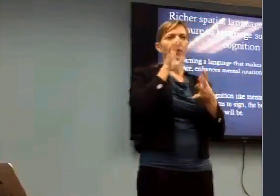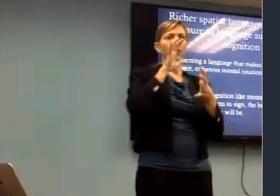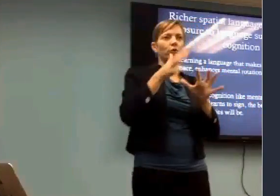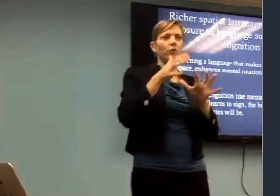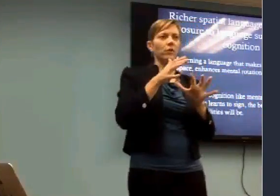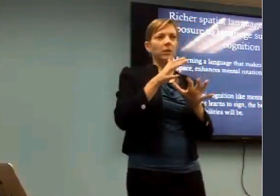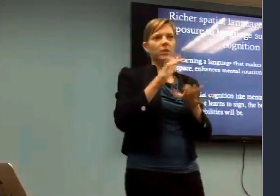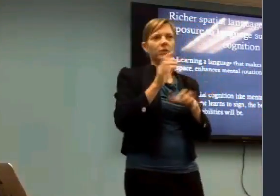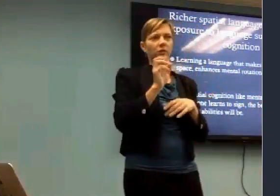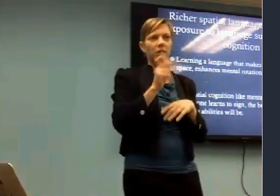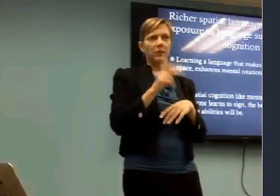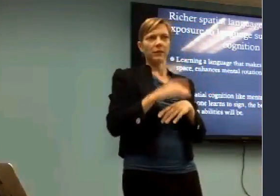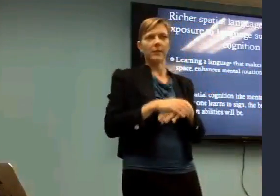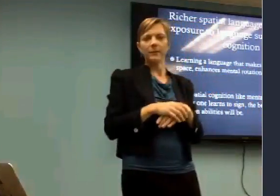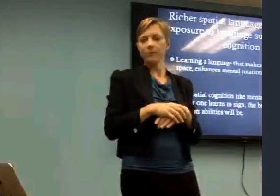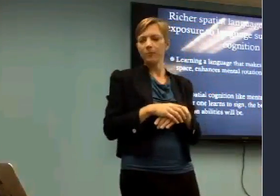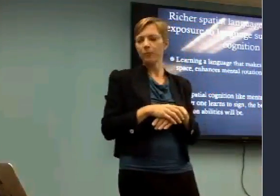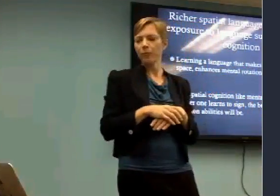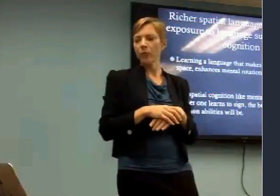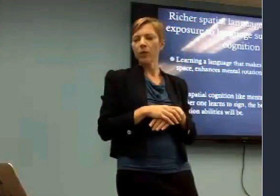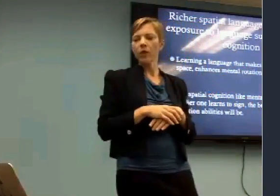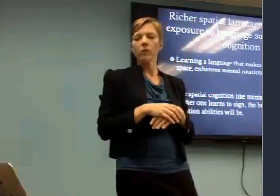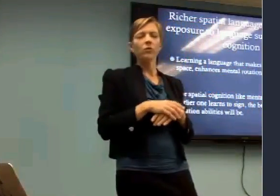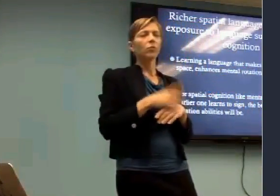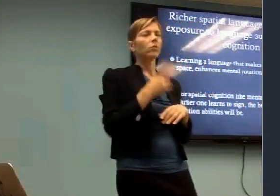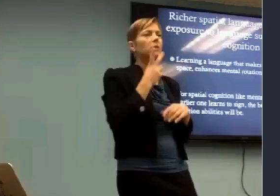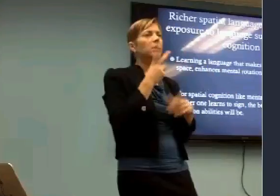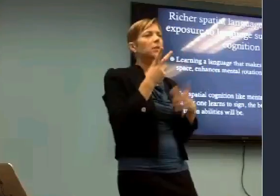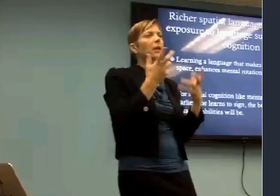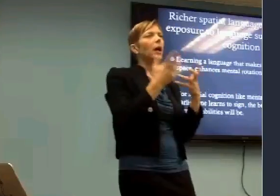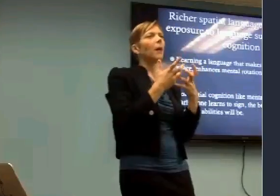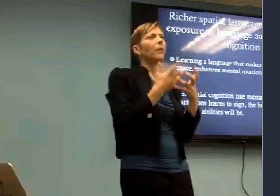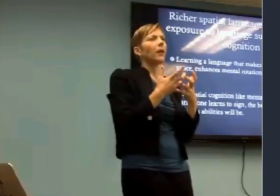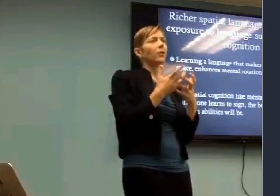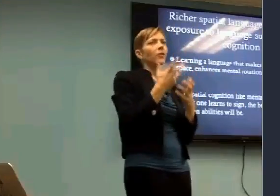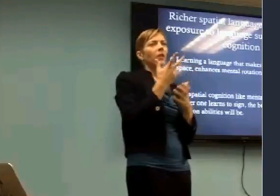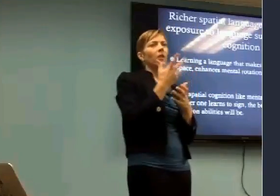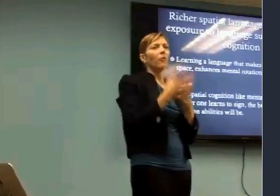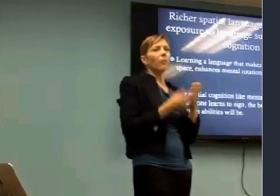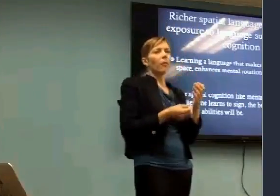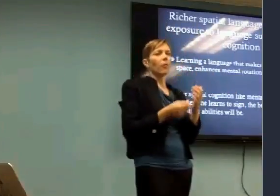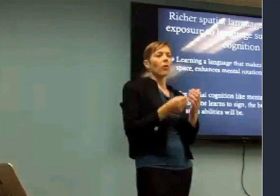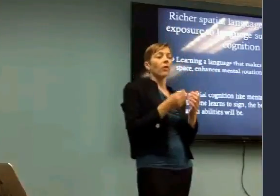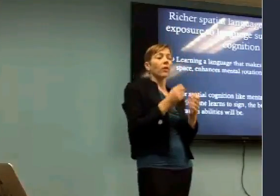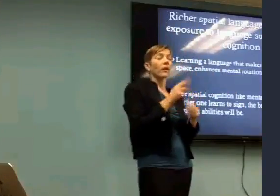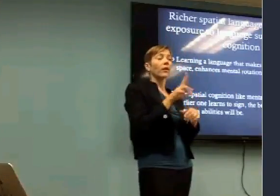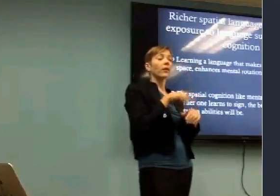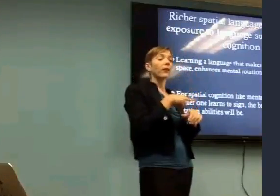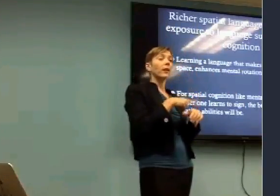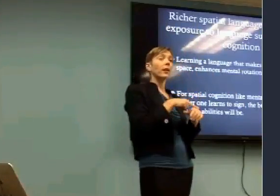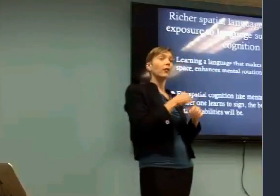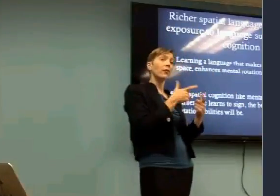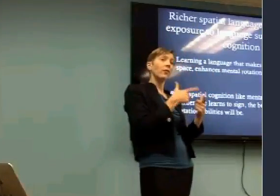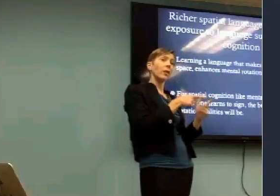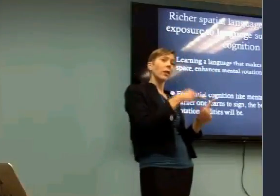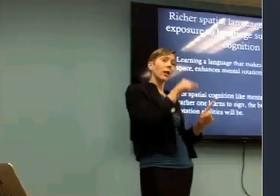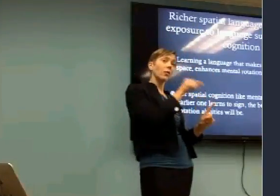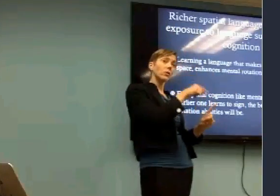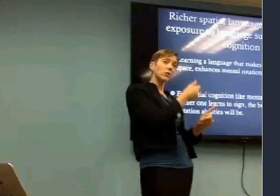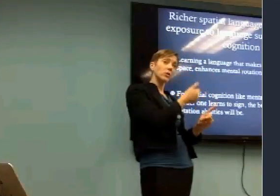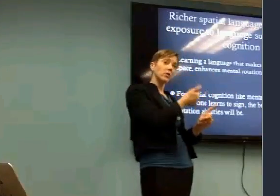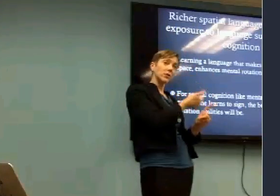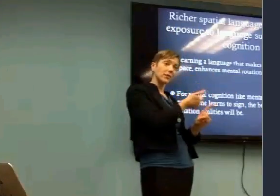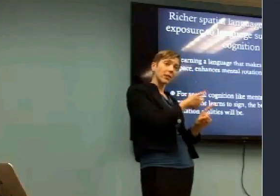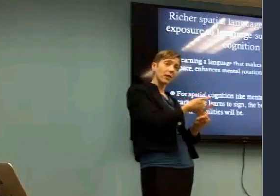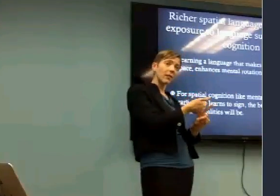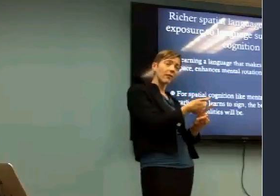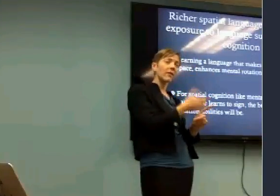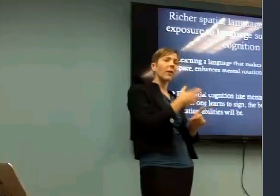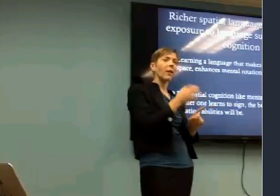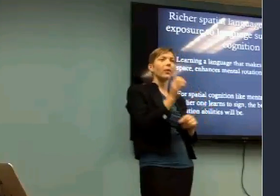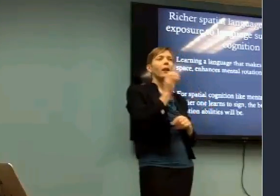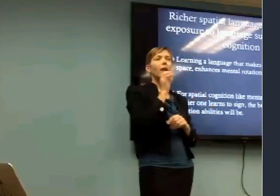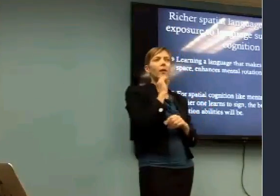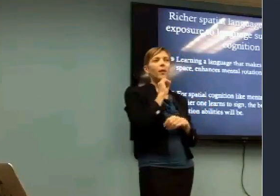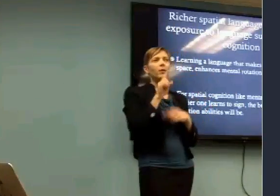sign language, the better they perform on spatial cognition skills like mental rotation. So it's both the nature of the language